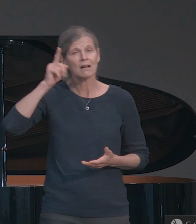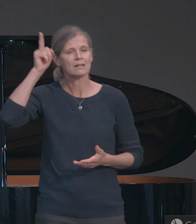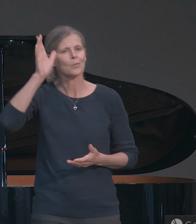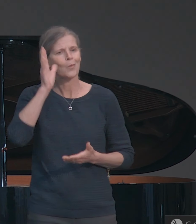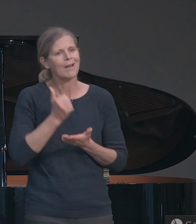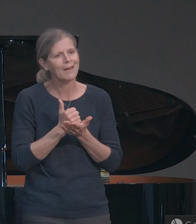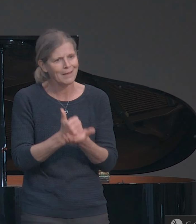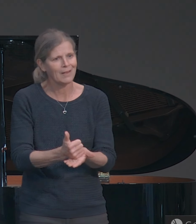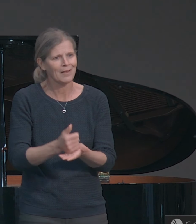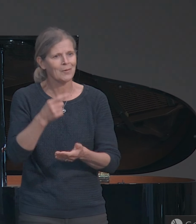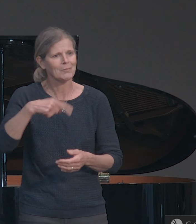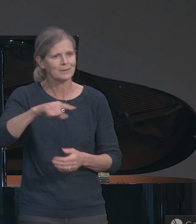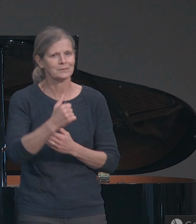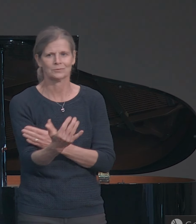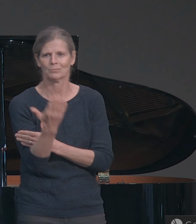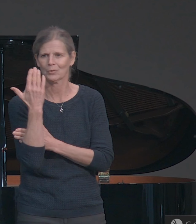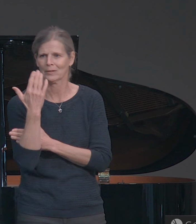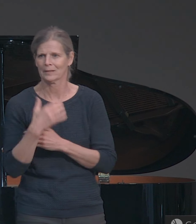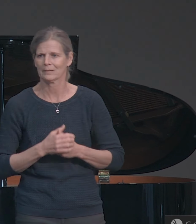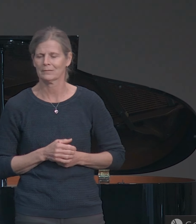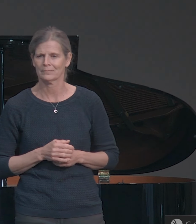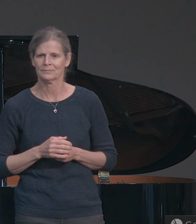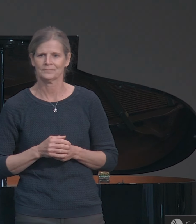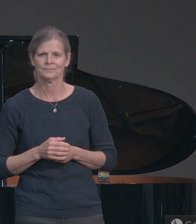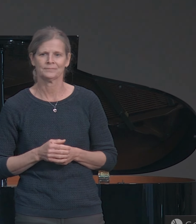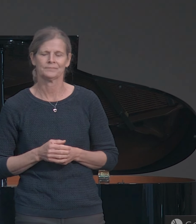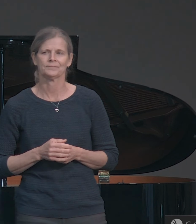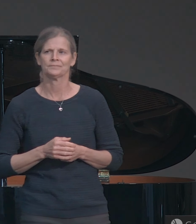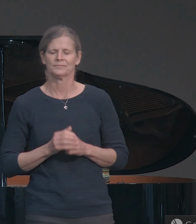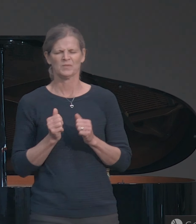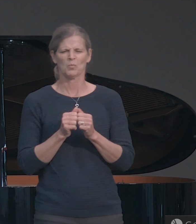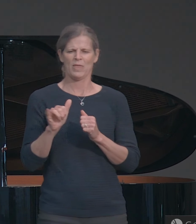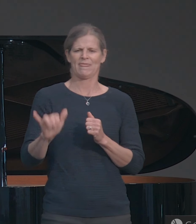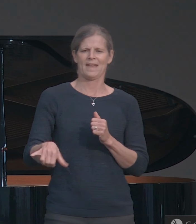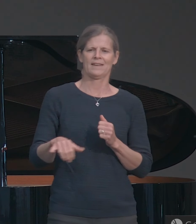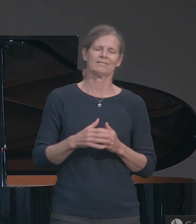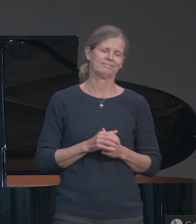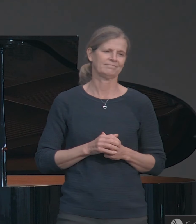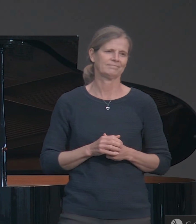us this morning with that.